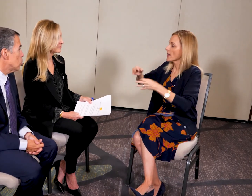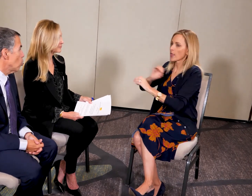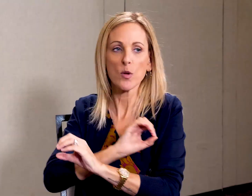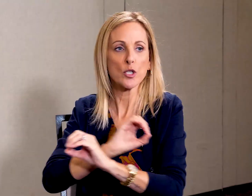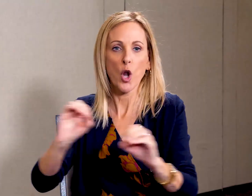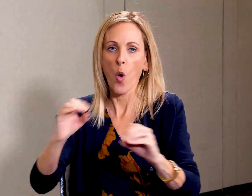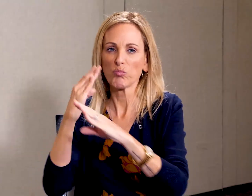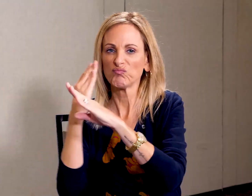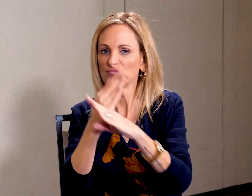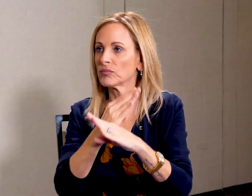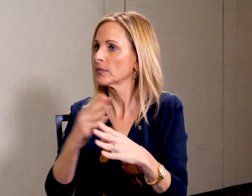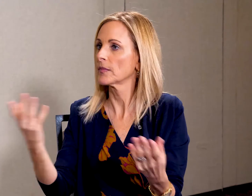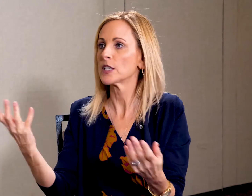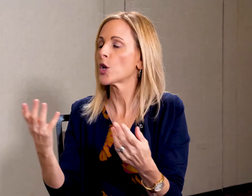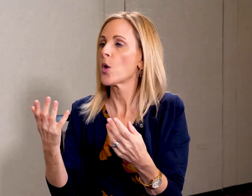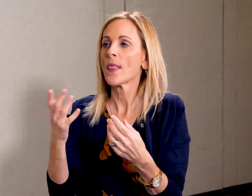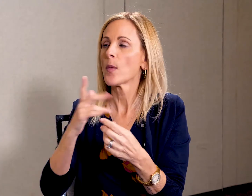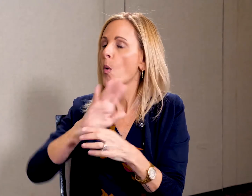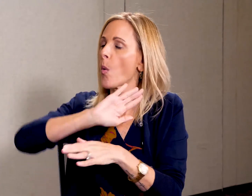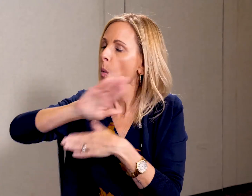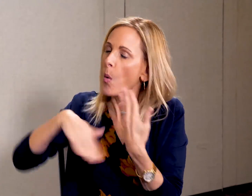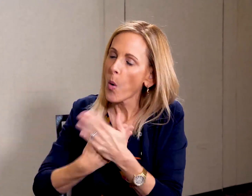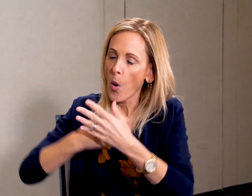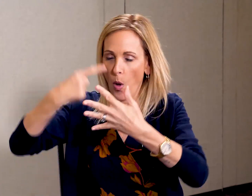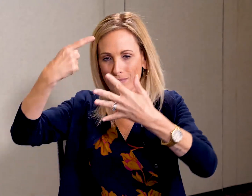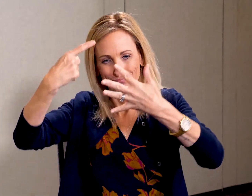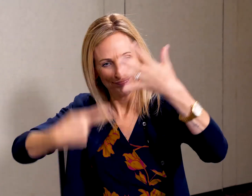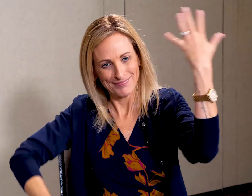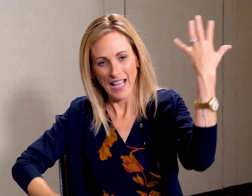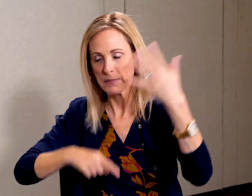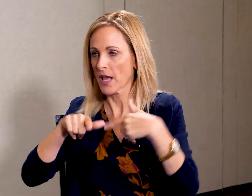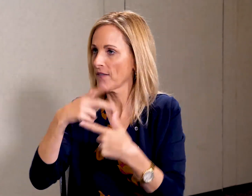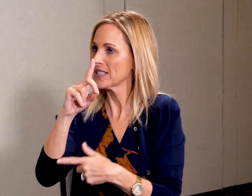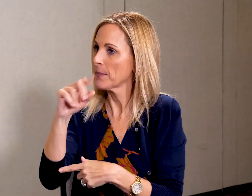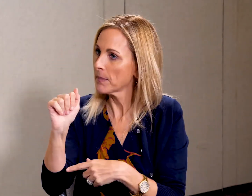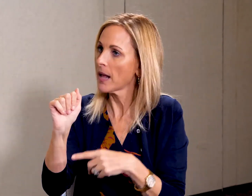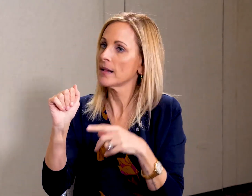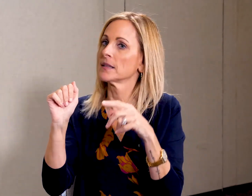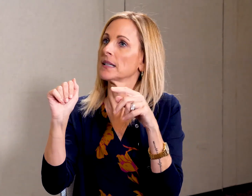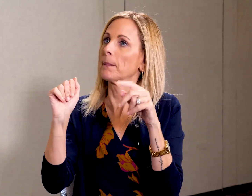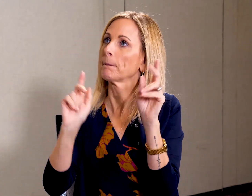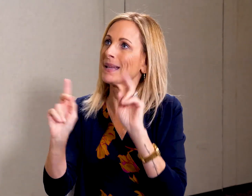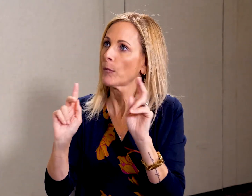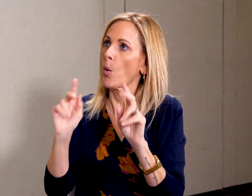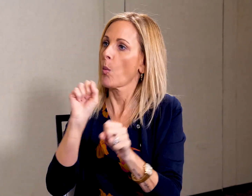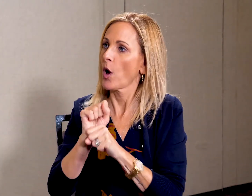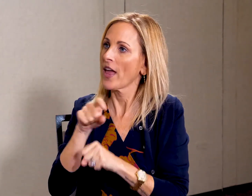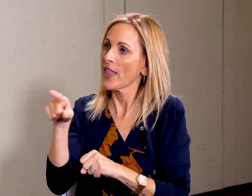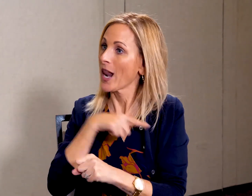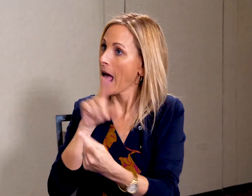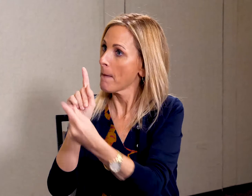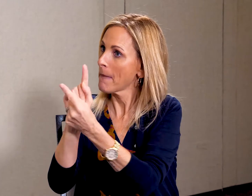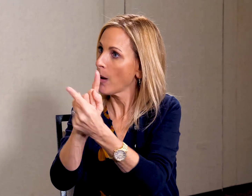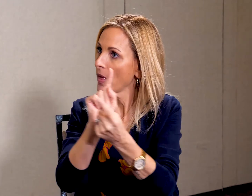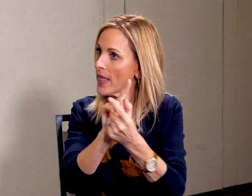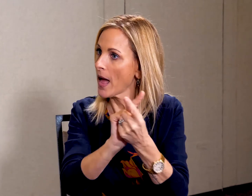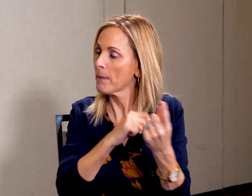no judgment, there was no barriers. So they were all welcomed, all individuals with varying disabilities, people working. And I met